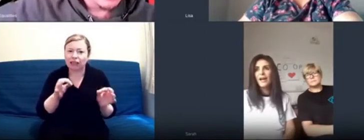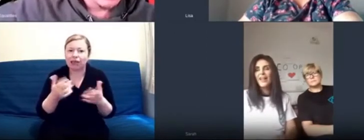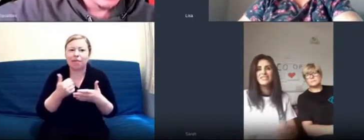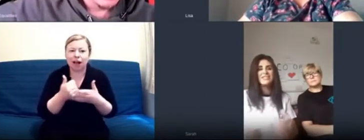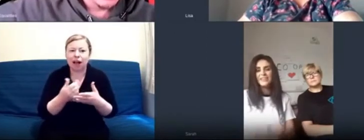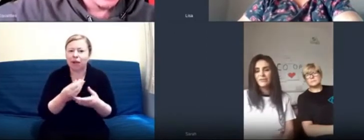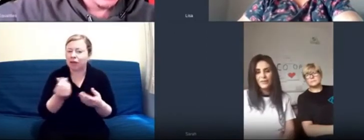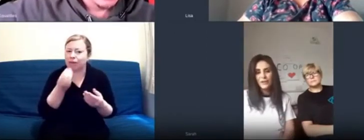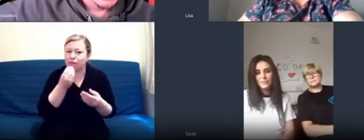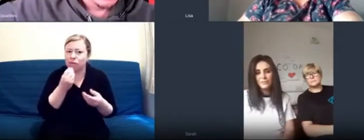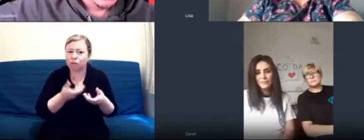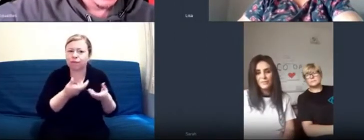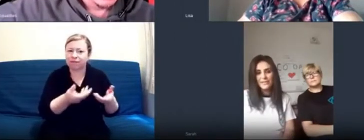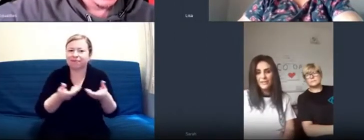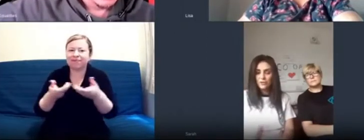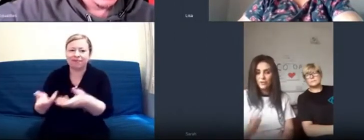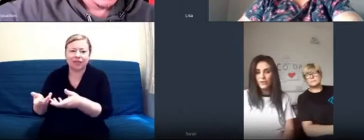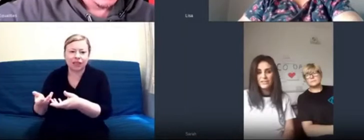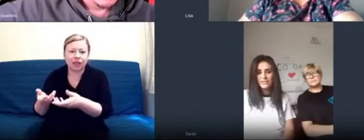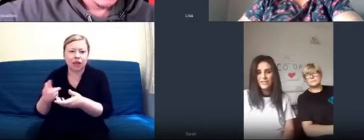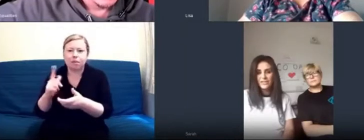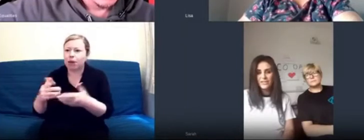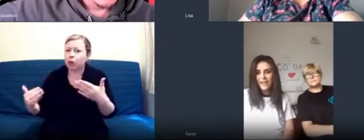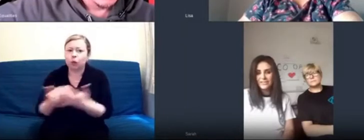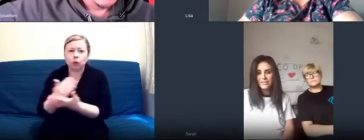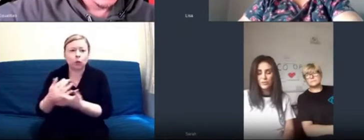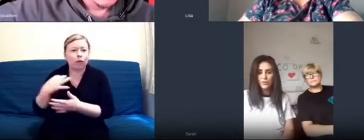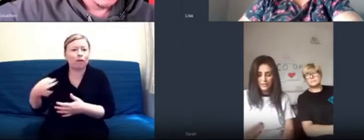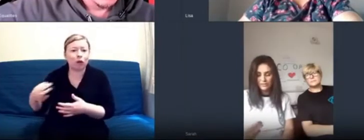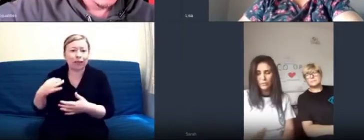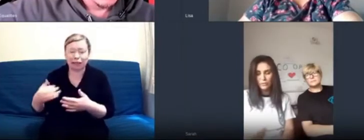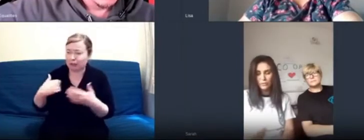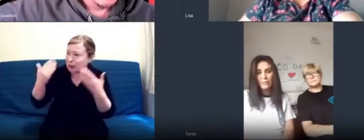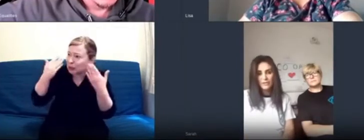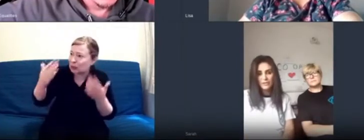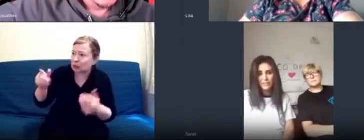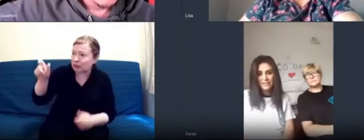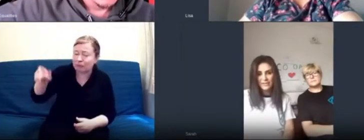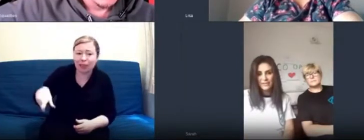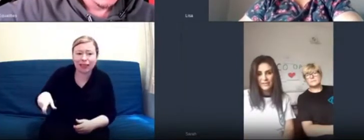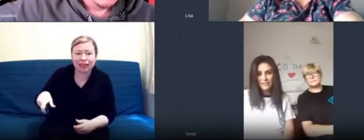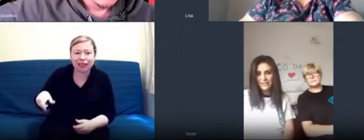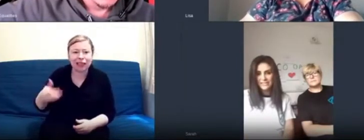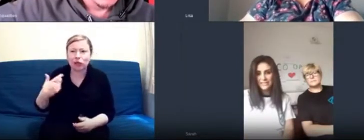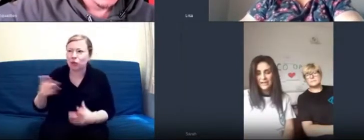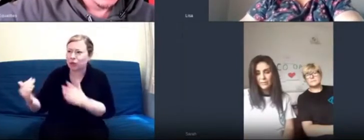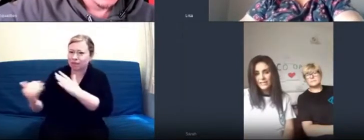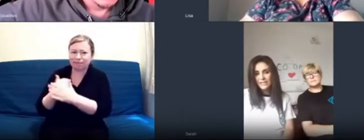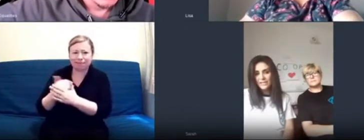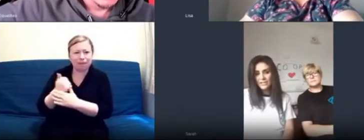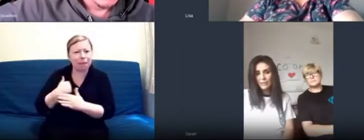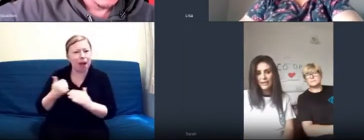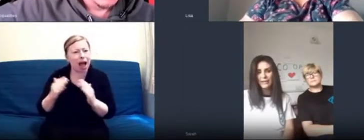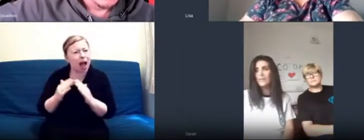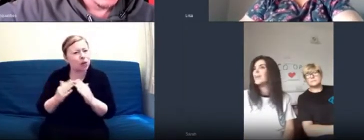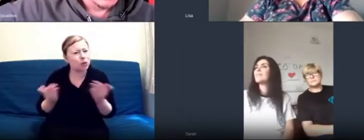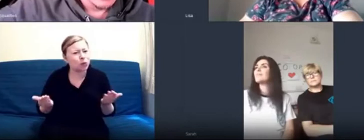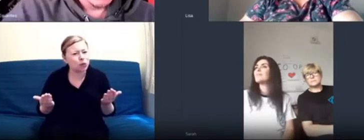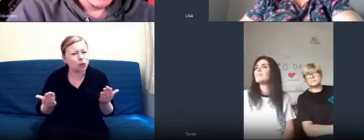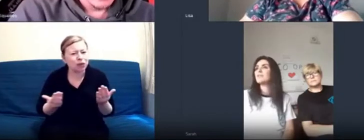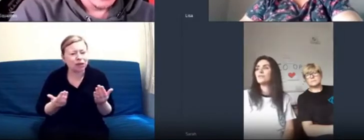But I just didn't feel comfortable taking on new volunteers that I didn't know. I didn't want my personal space being invaded potentially